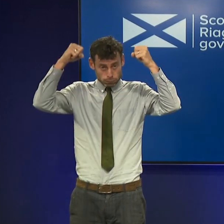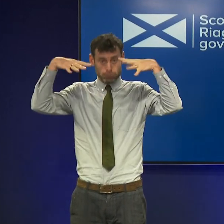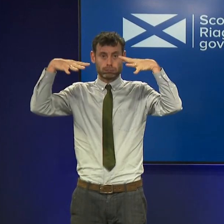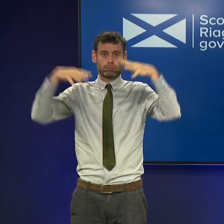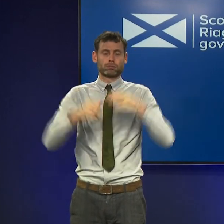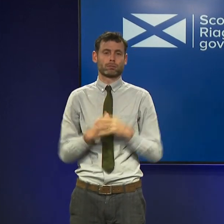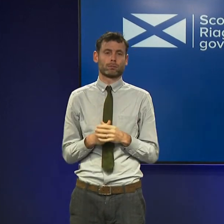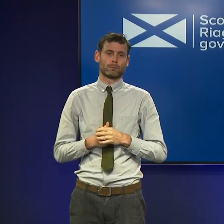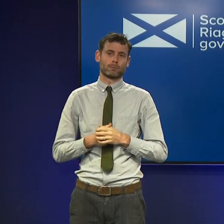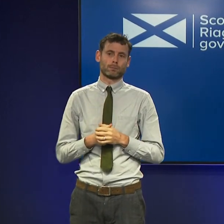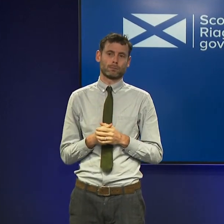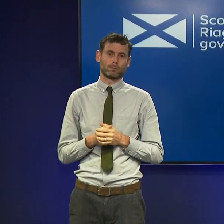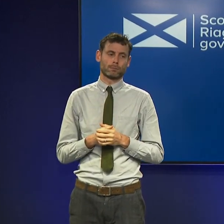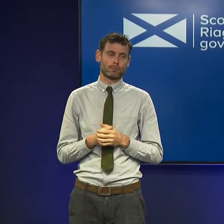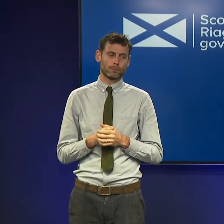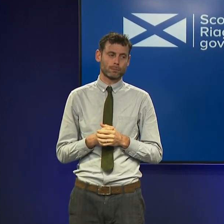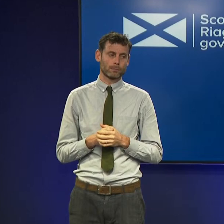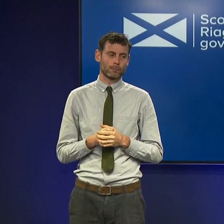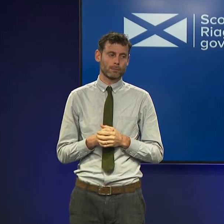to power as quickly as possible.